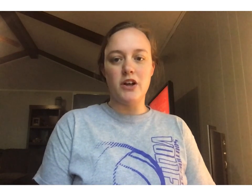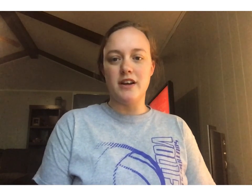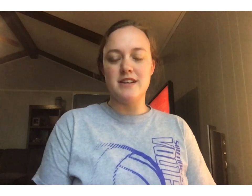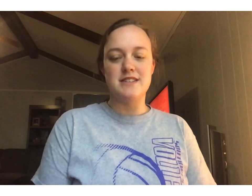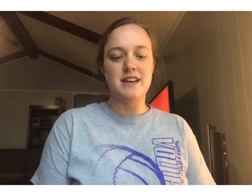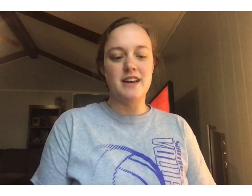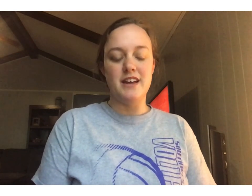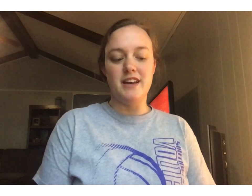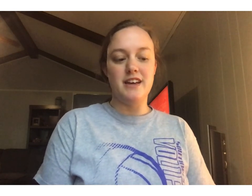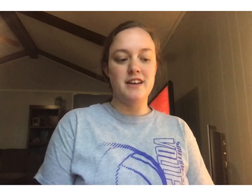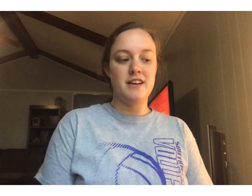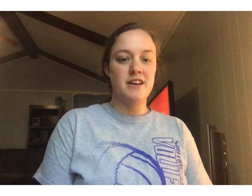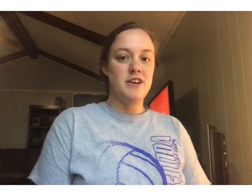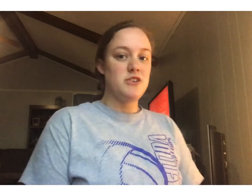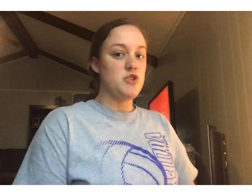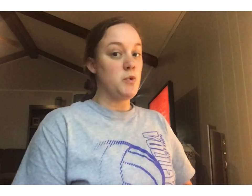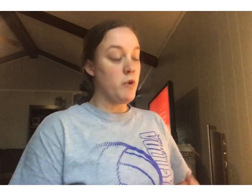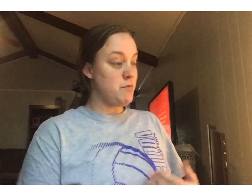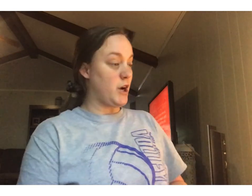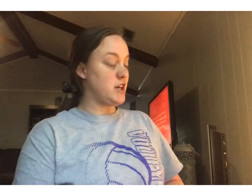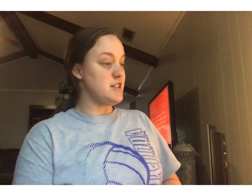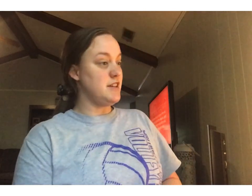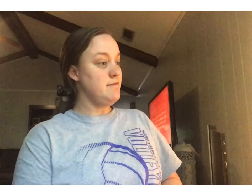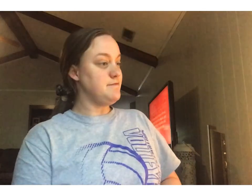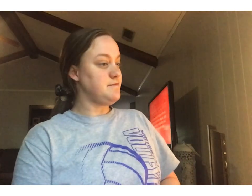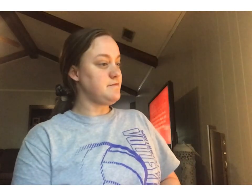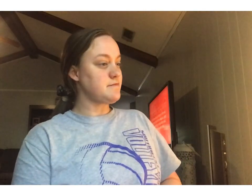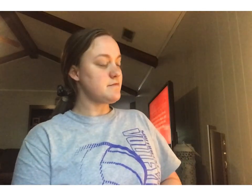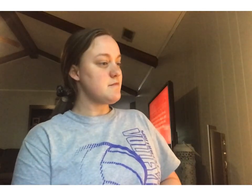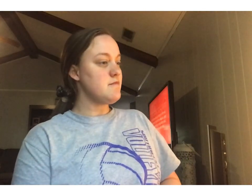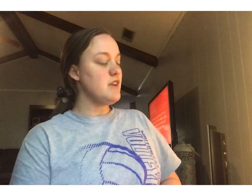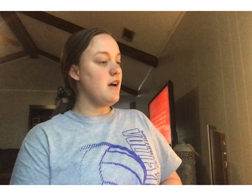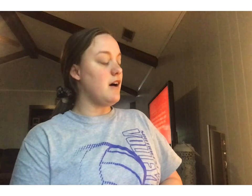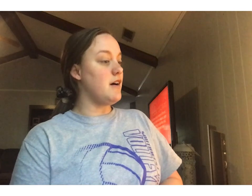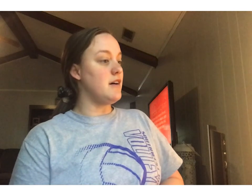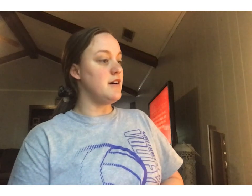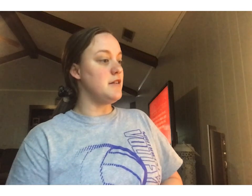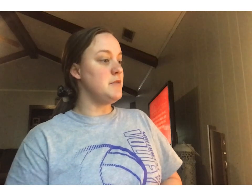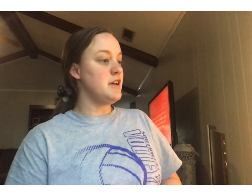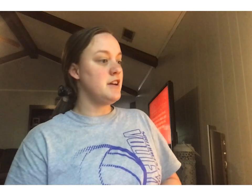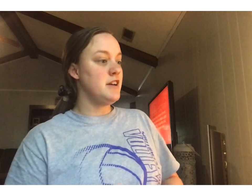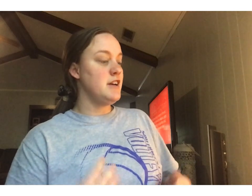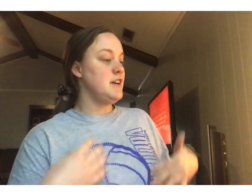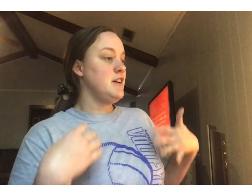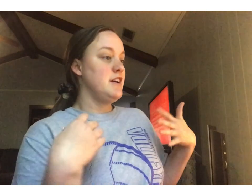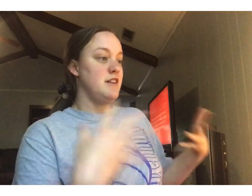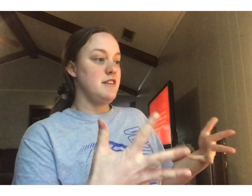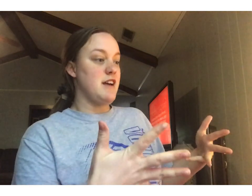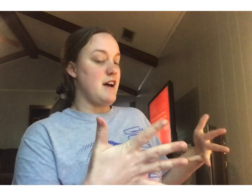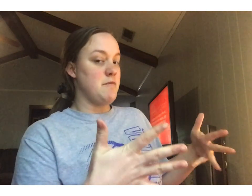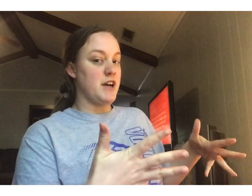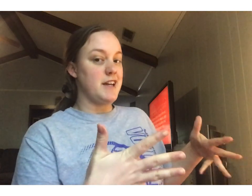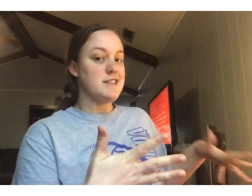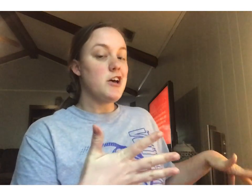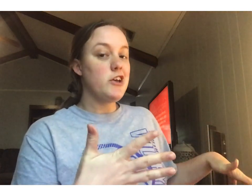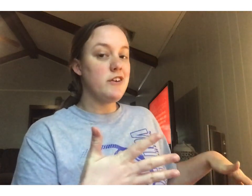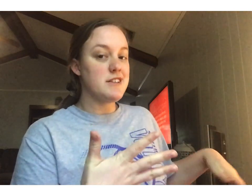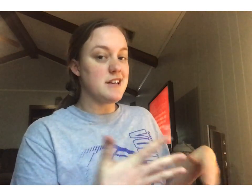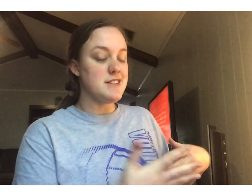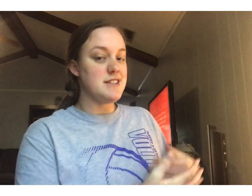you're going to say to one person. I'm not going to tell you because that's